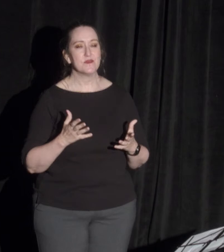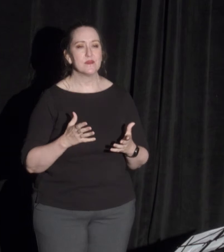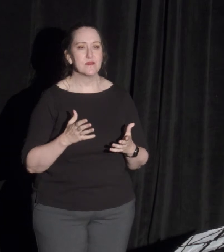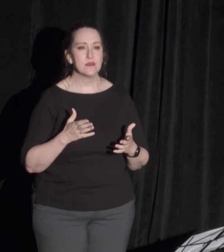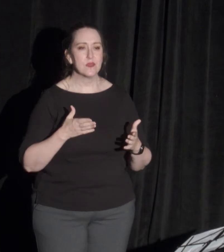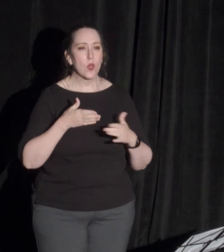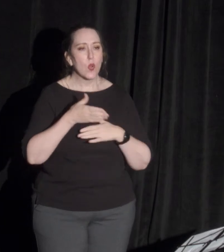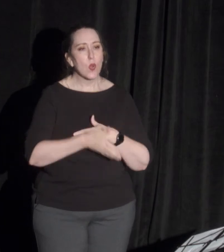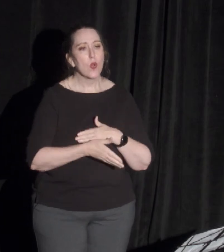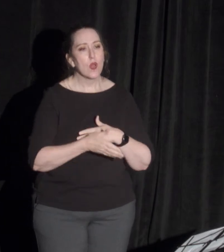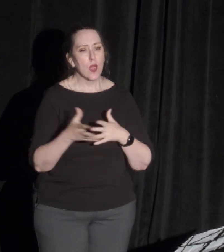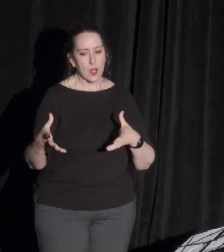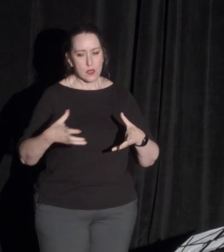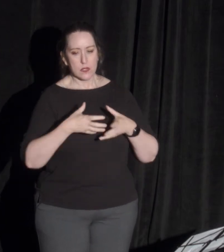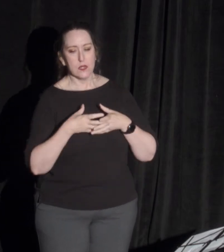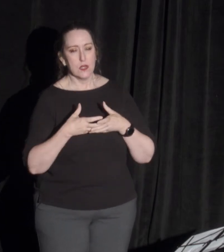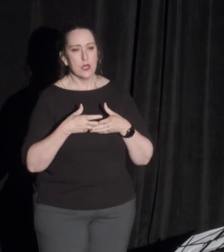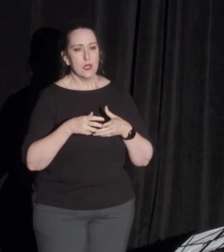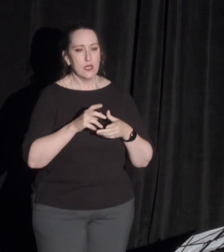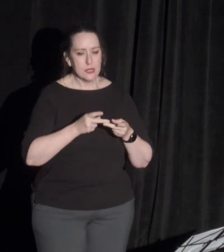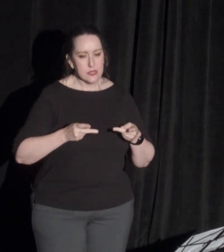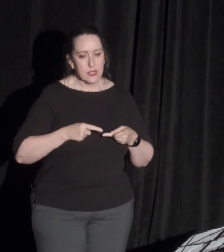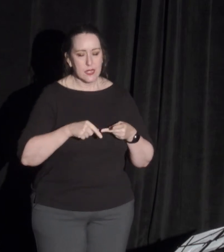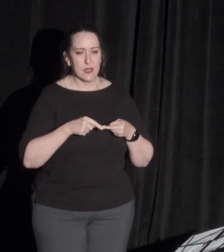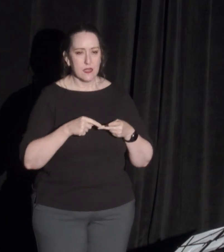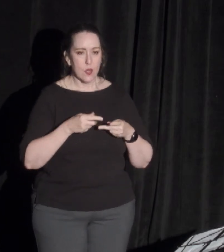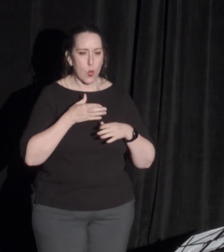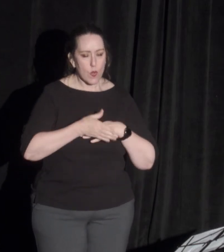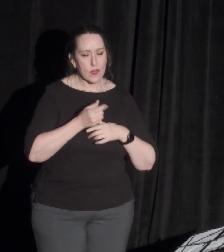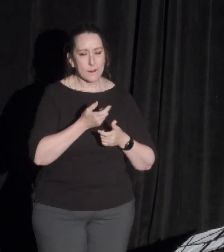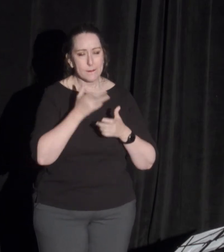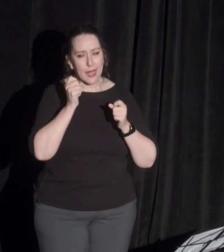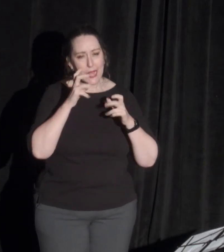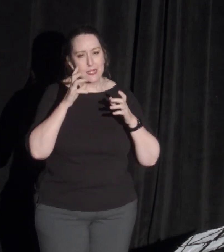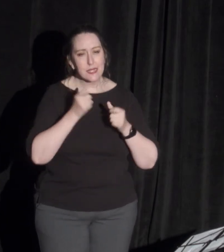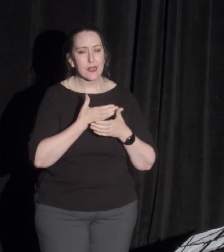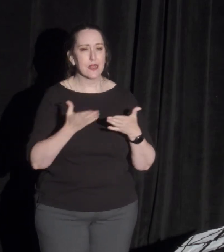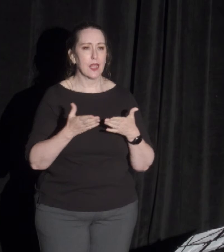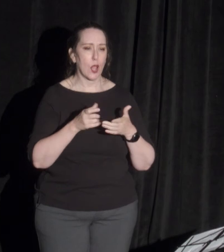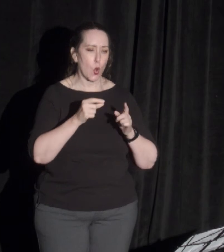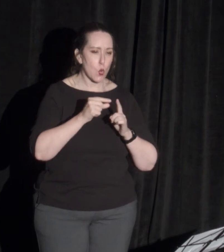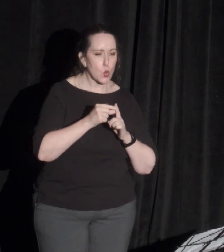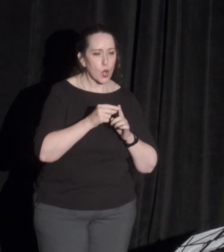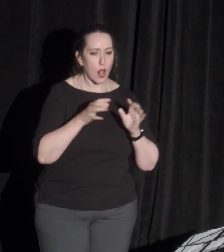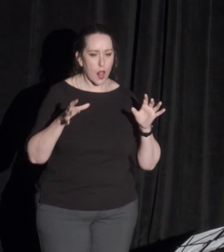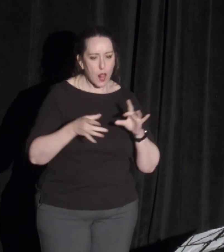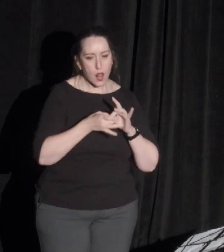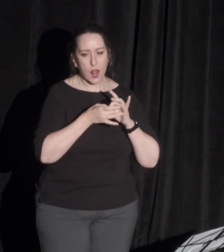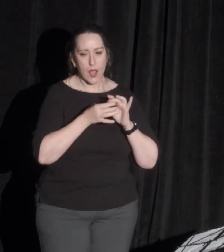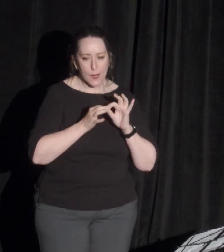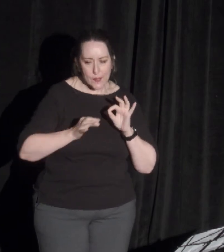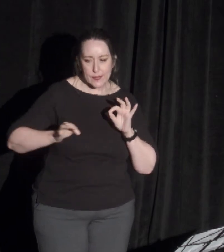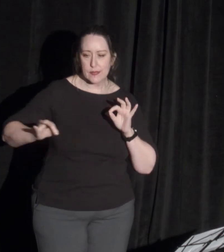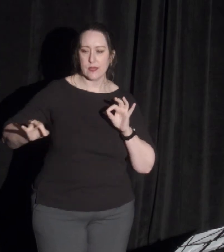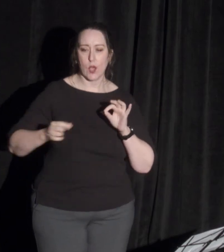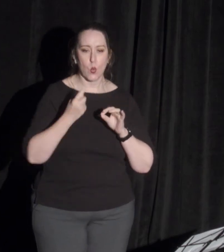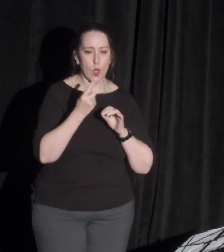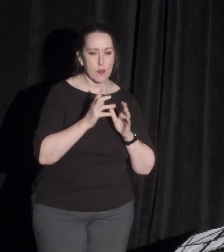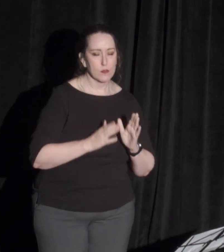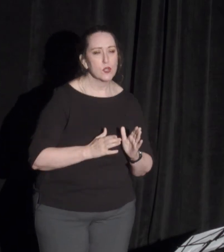To come together in spaces like these over the amazing thing that is words strung together by one person and played on